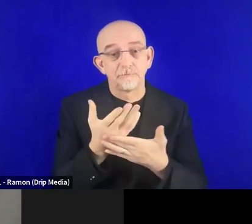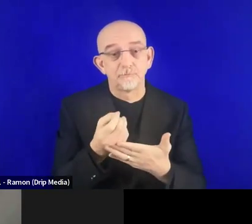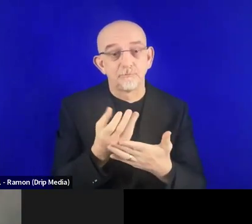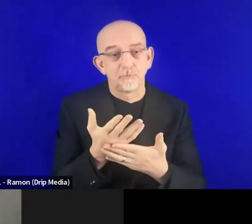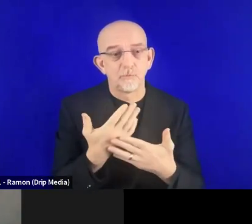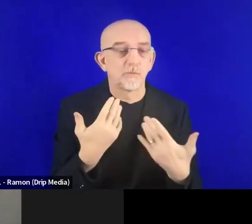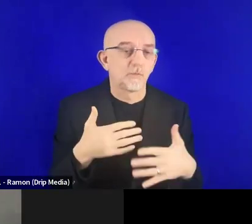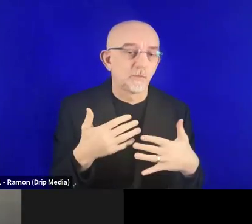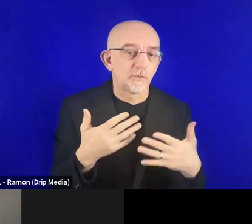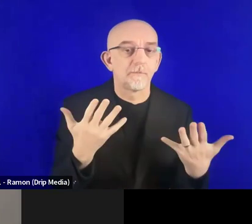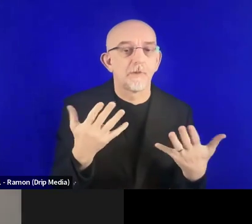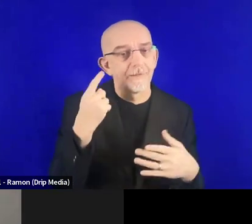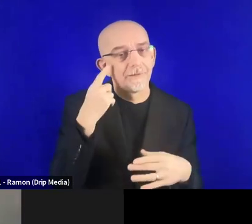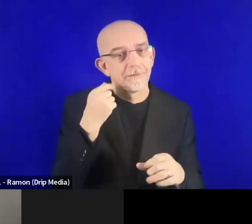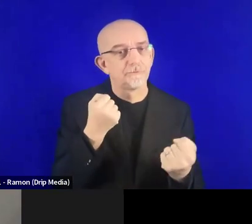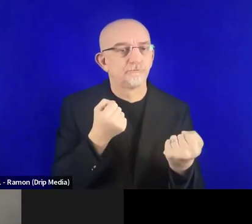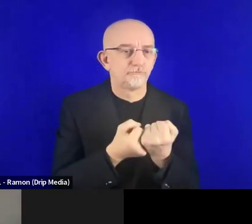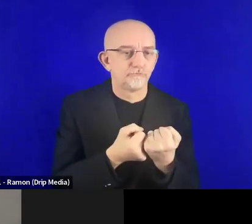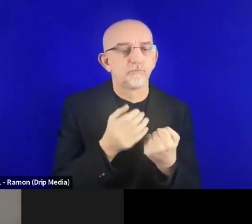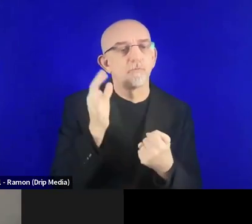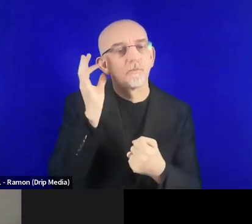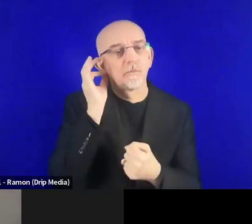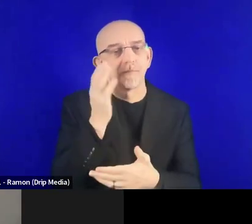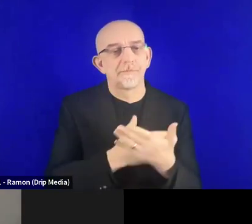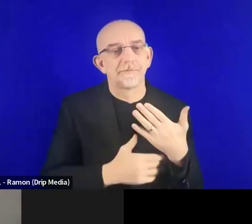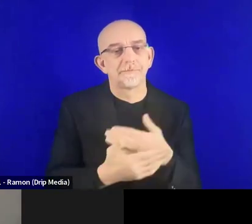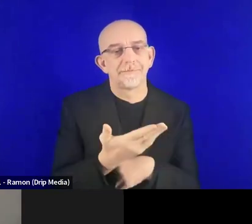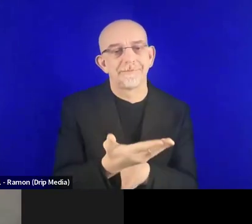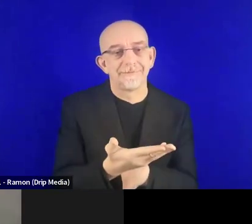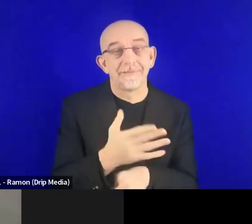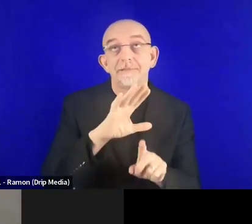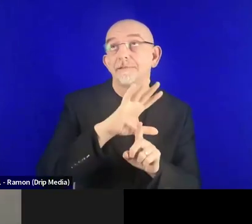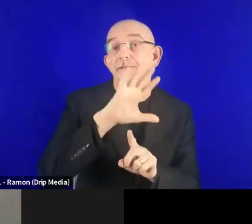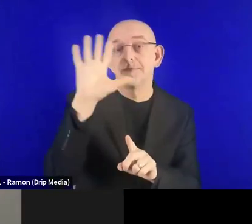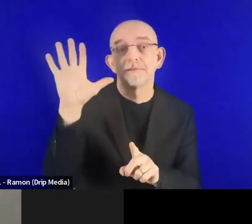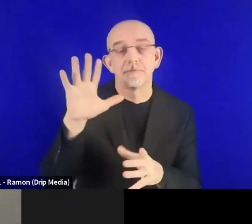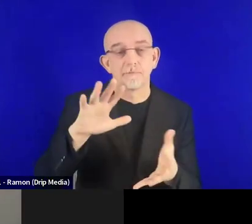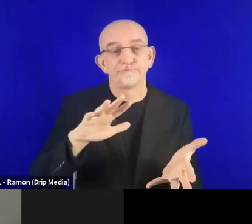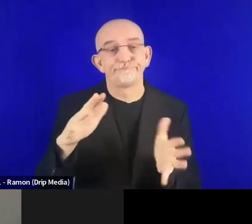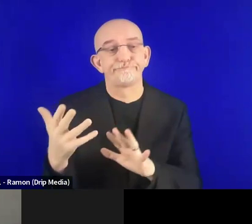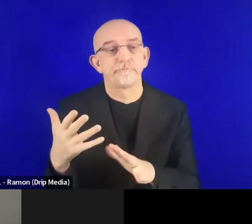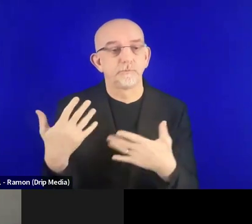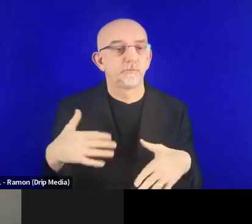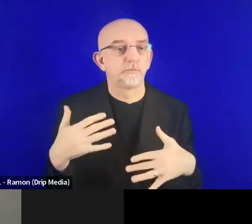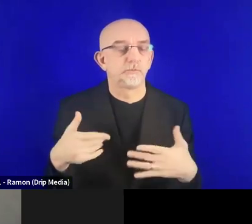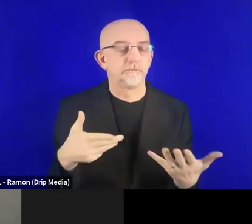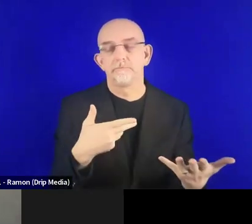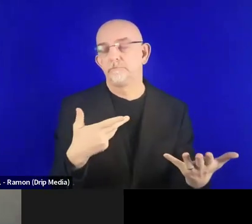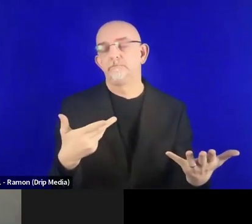as a country, Nigeria, climate change is not relatively new,